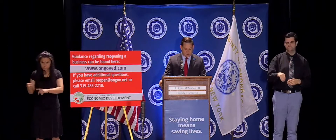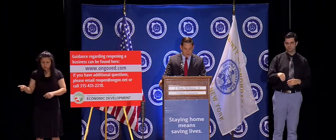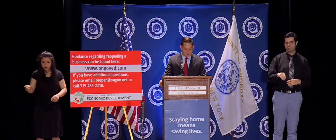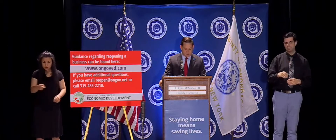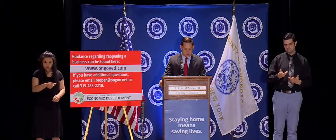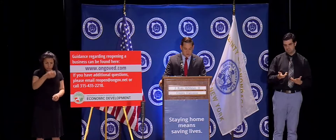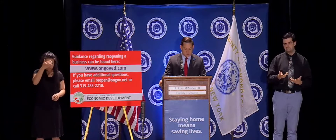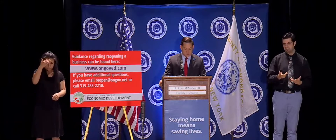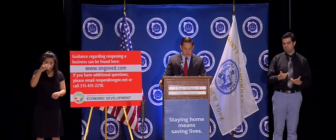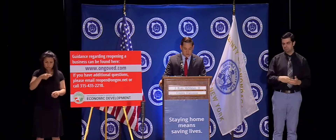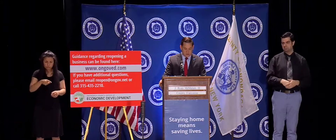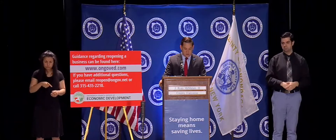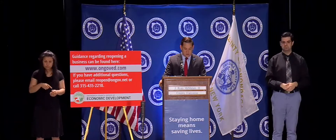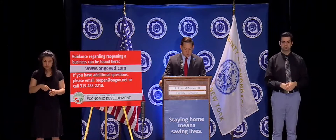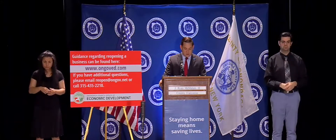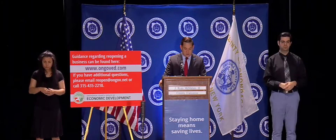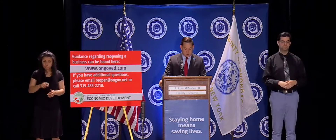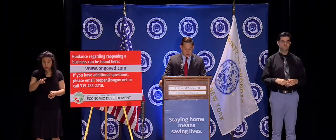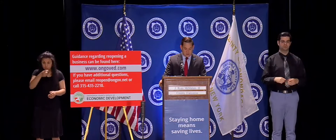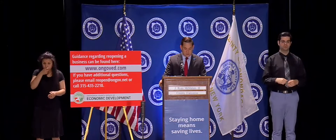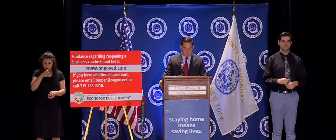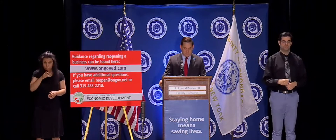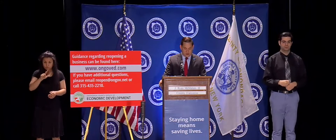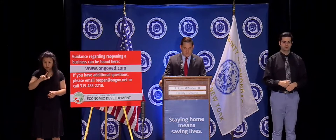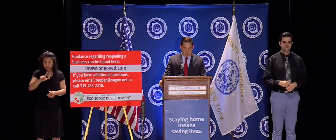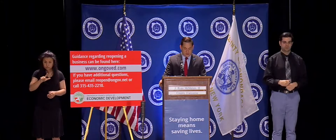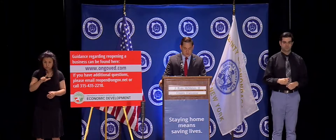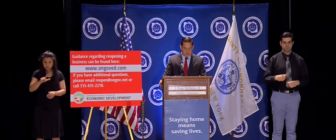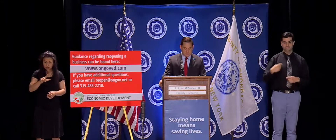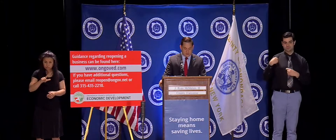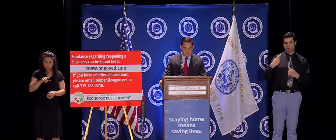1,752 positive since March 16th. And